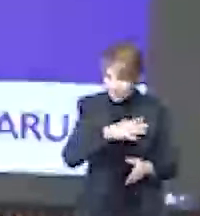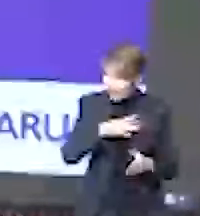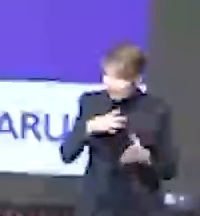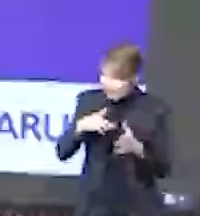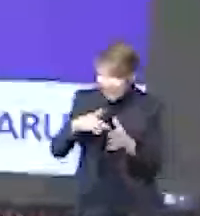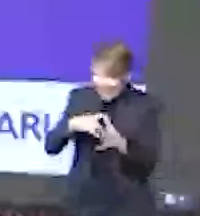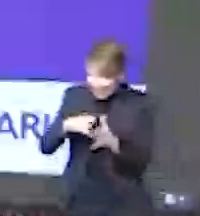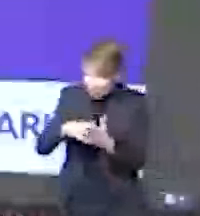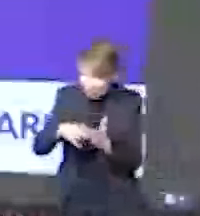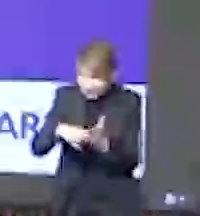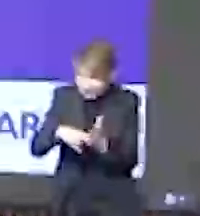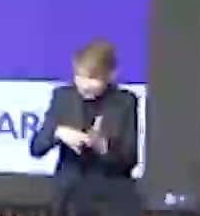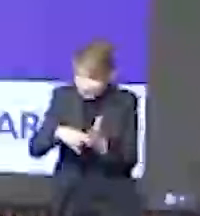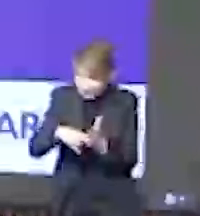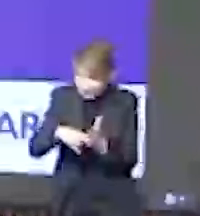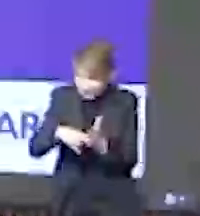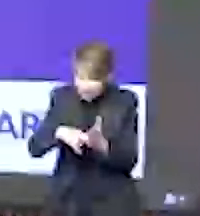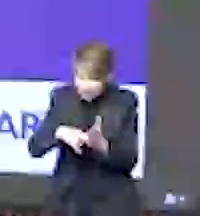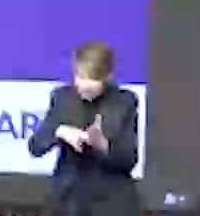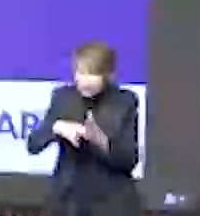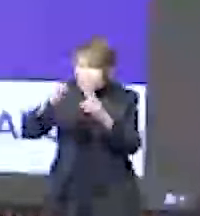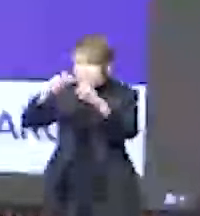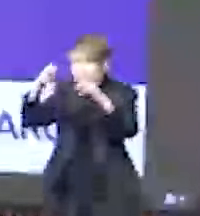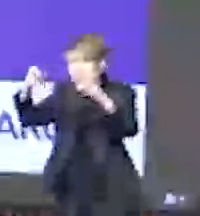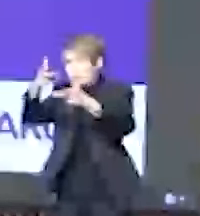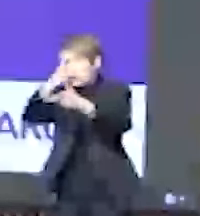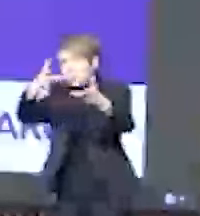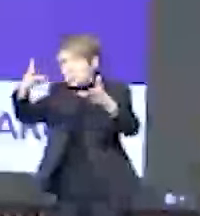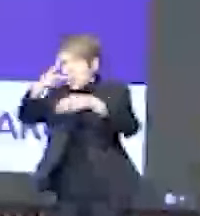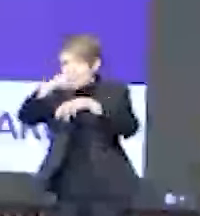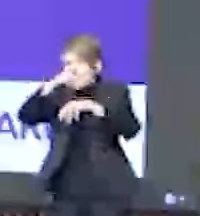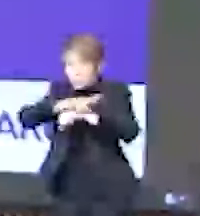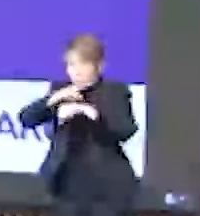action instead of a whole bunch of people talking around in fortnightly